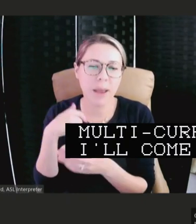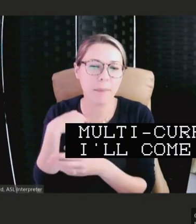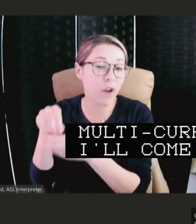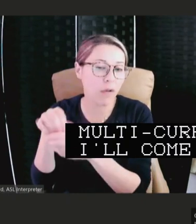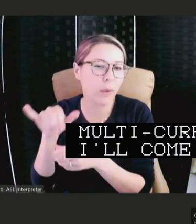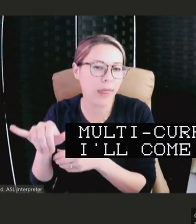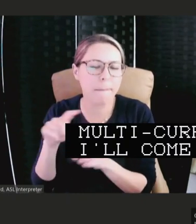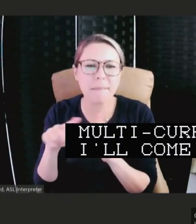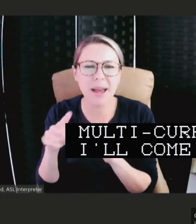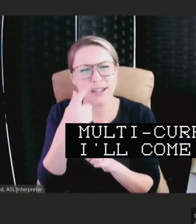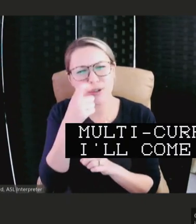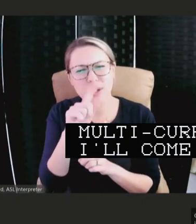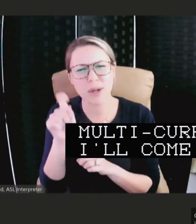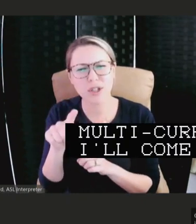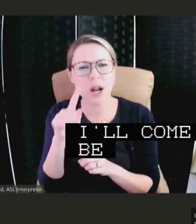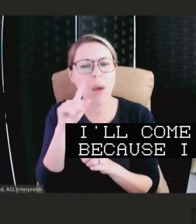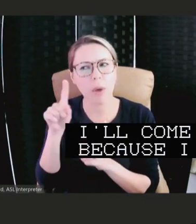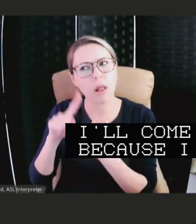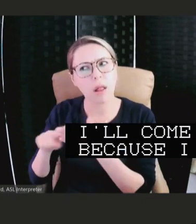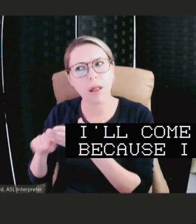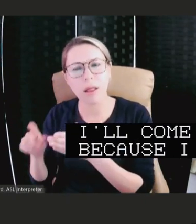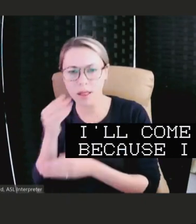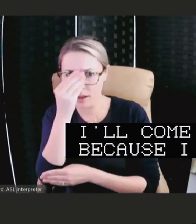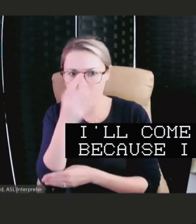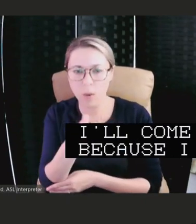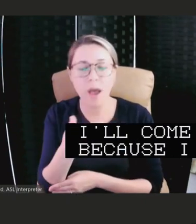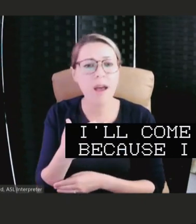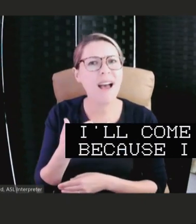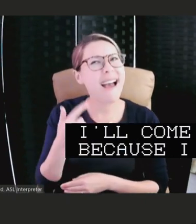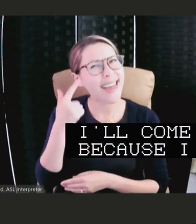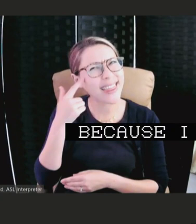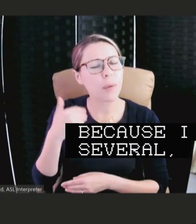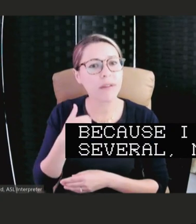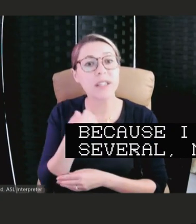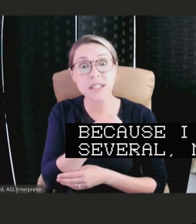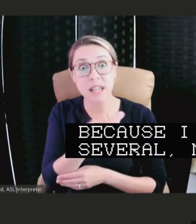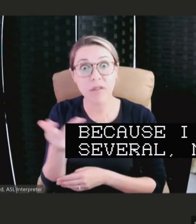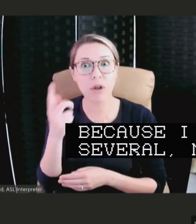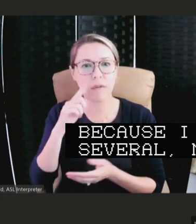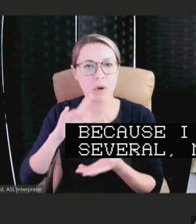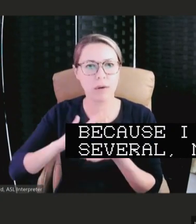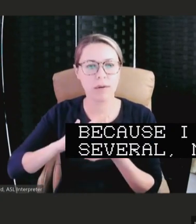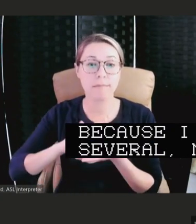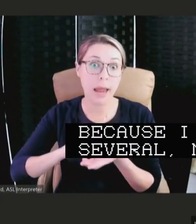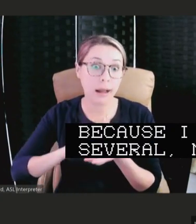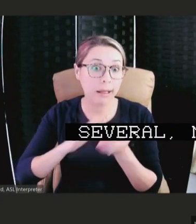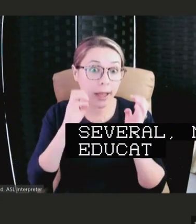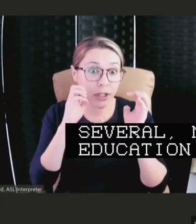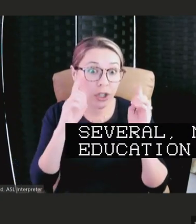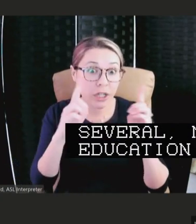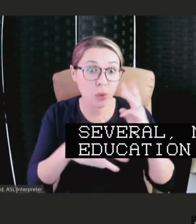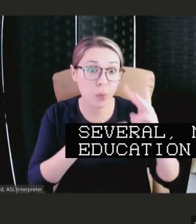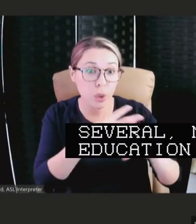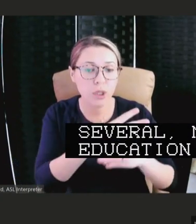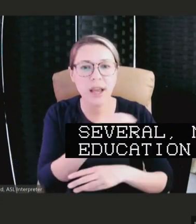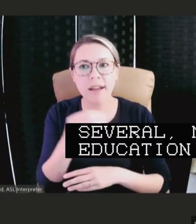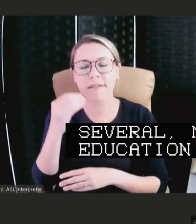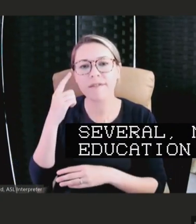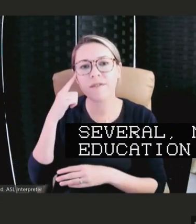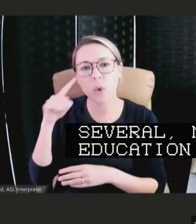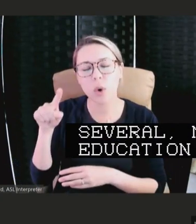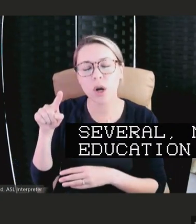I think there are several, not only for medical education these days, but also for, or at